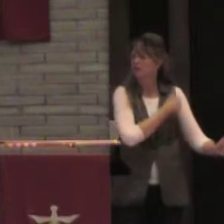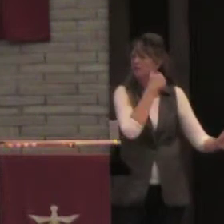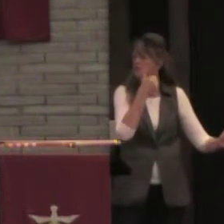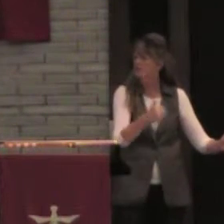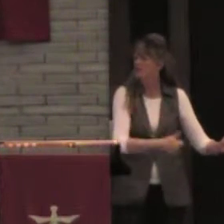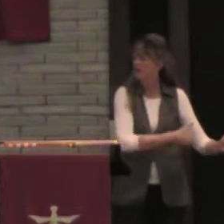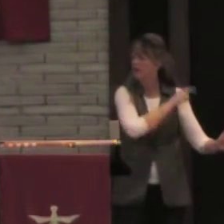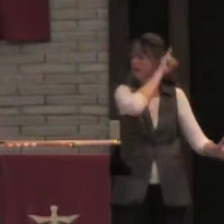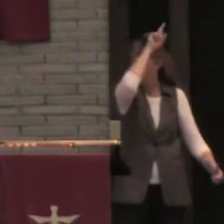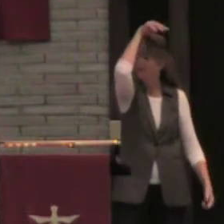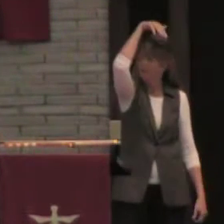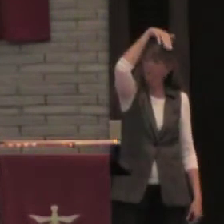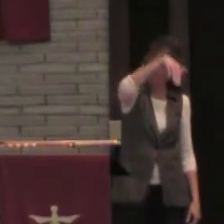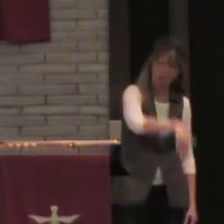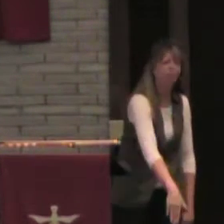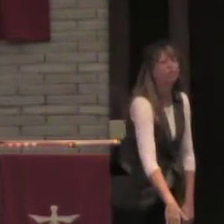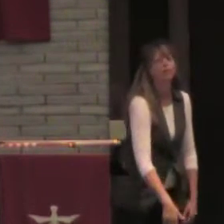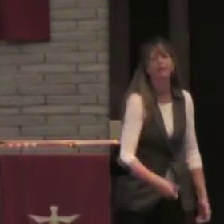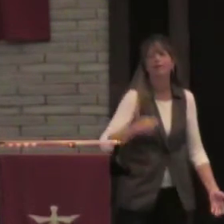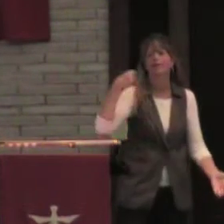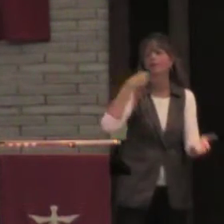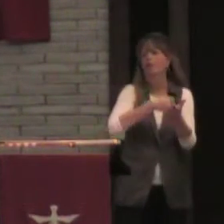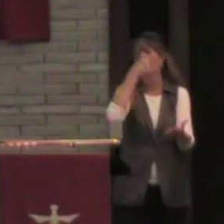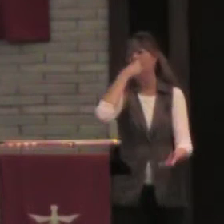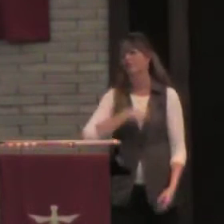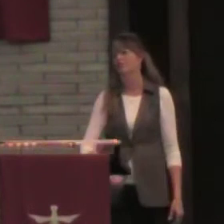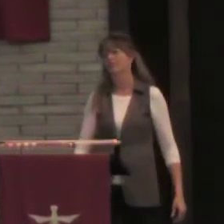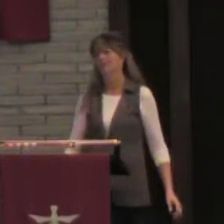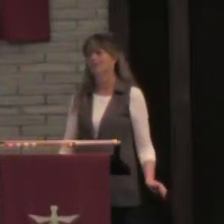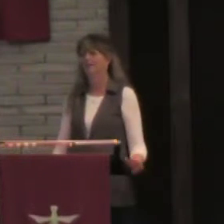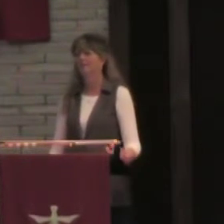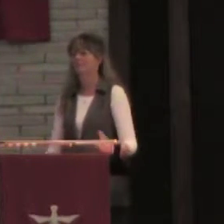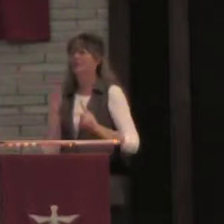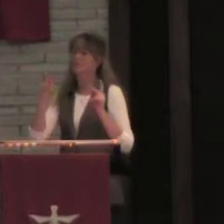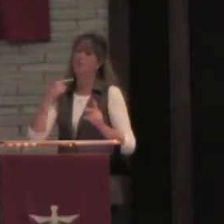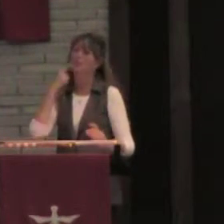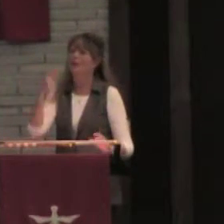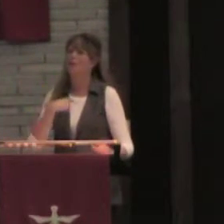this desire of our heart, and everything just goes downhill and we crash.